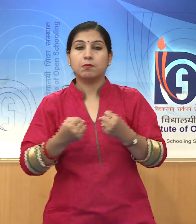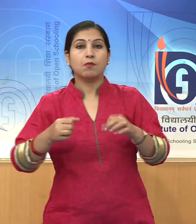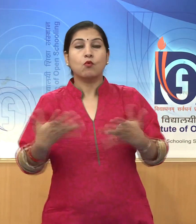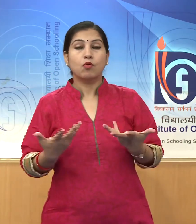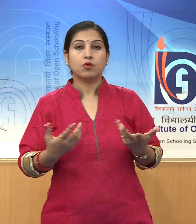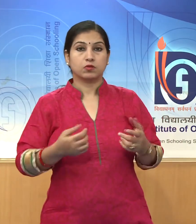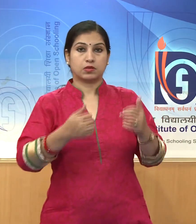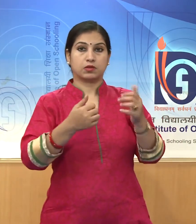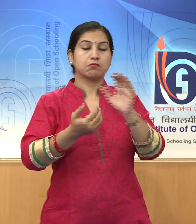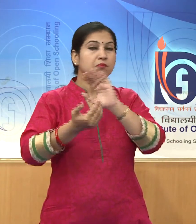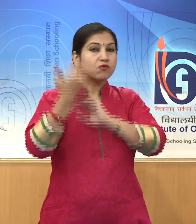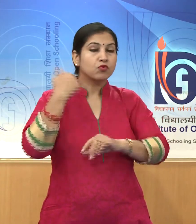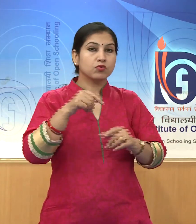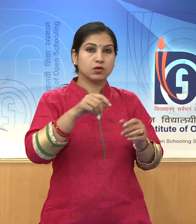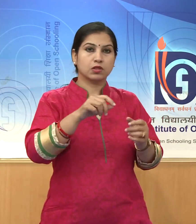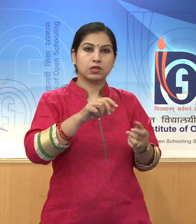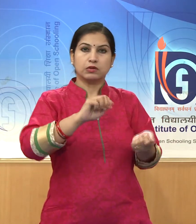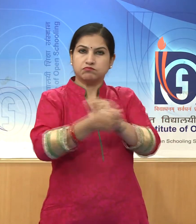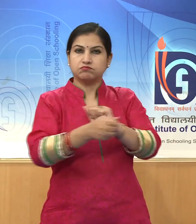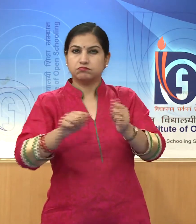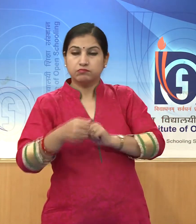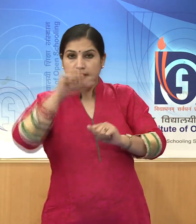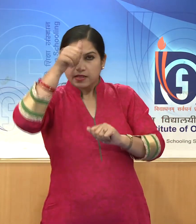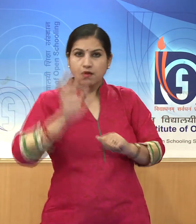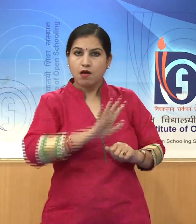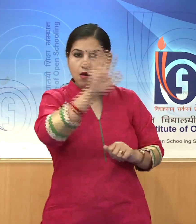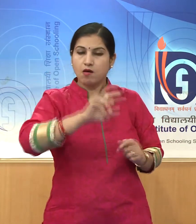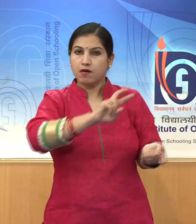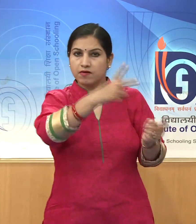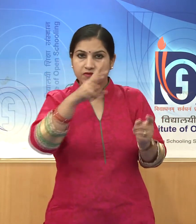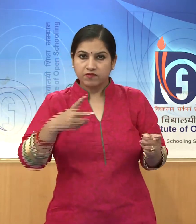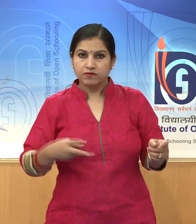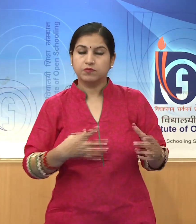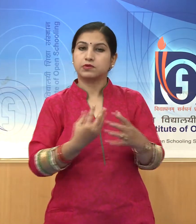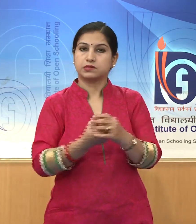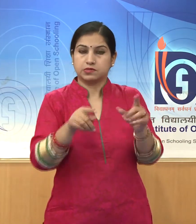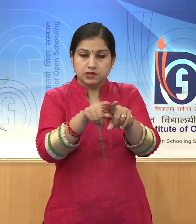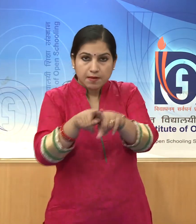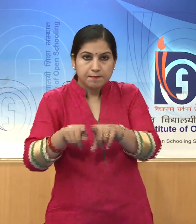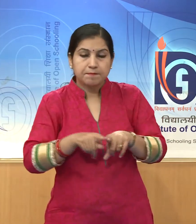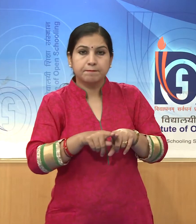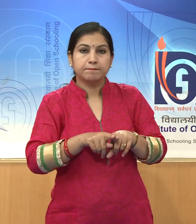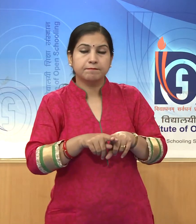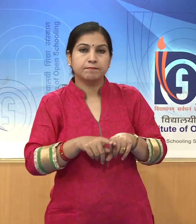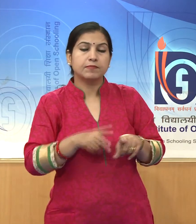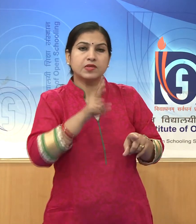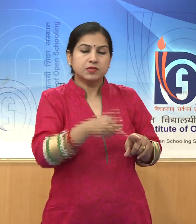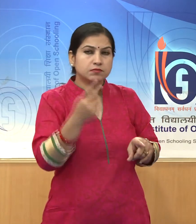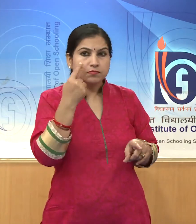major art movement of India and state the